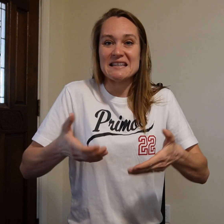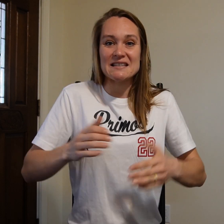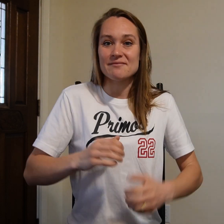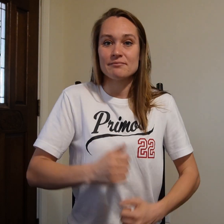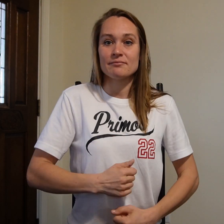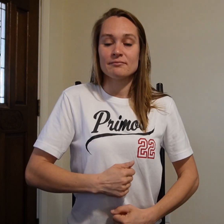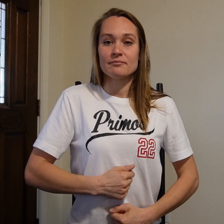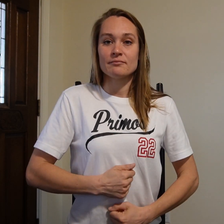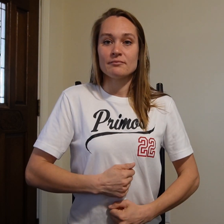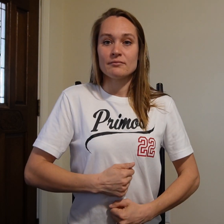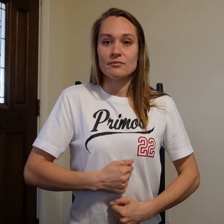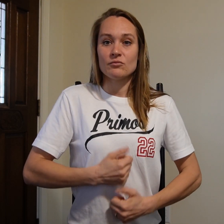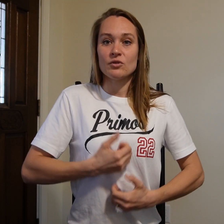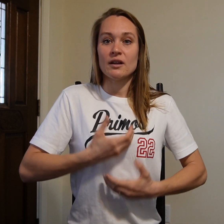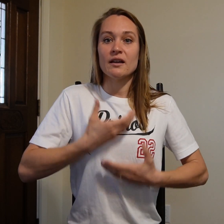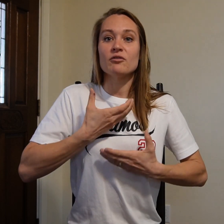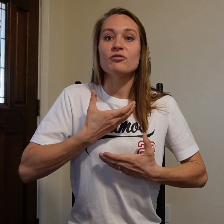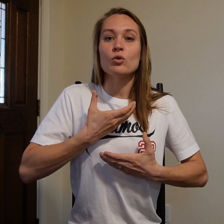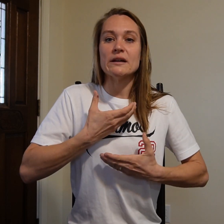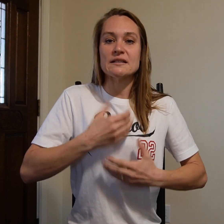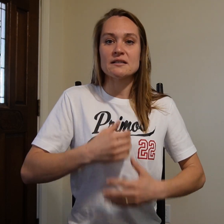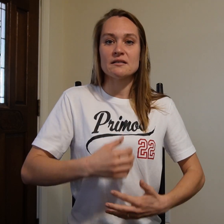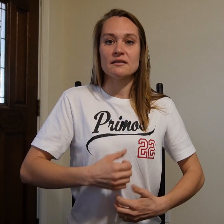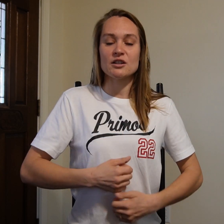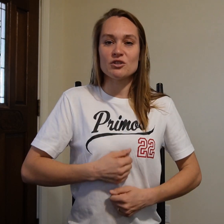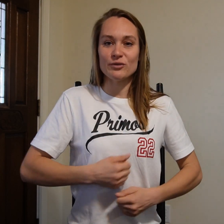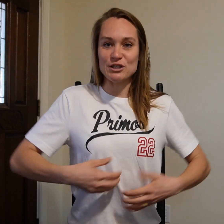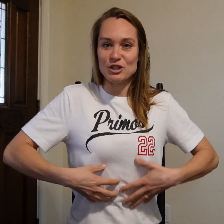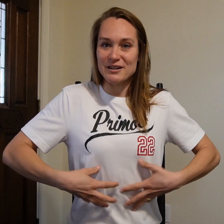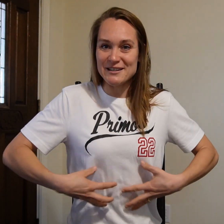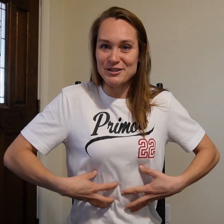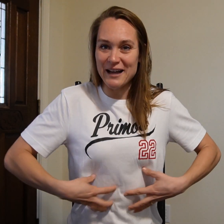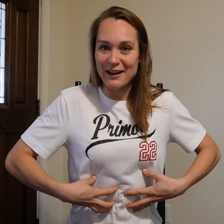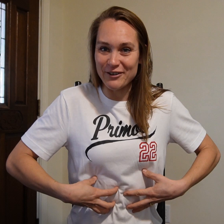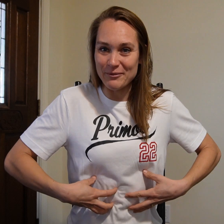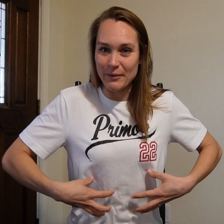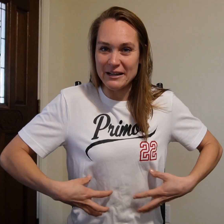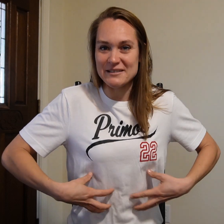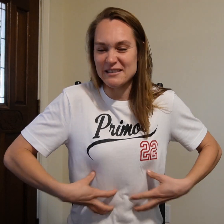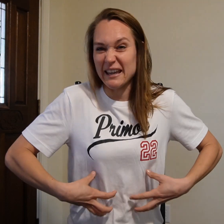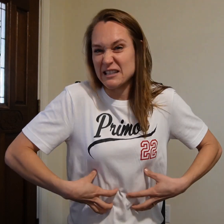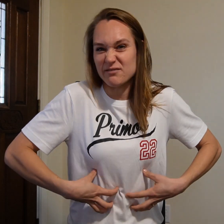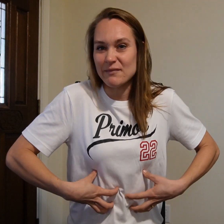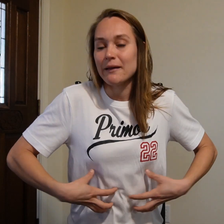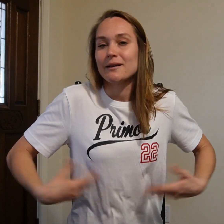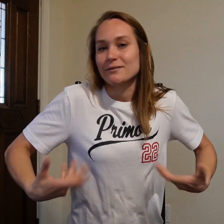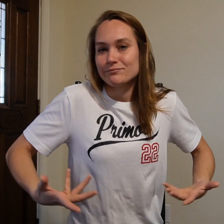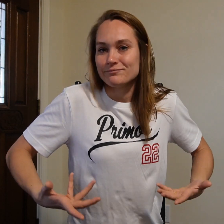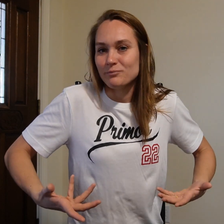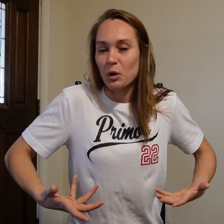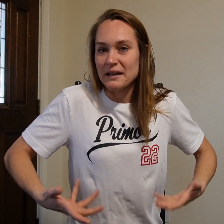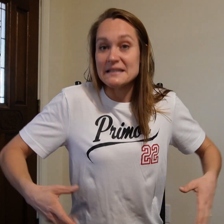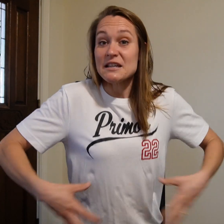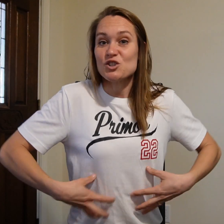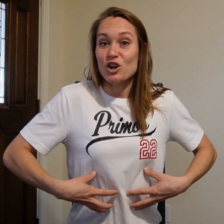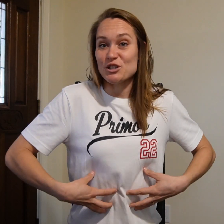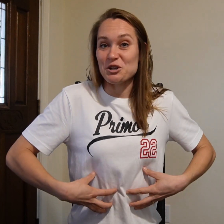C's. Okay, voice. Because your voice starts in your diaphragm. I mean, it's more or less starts in your